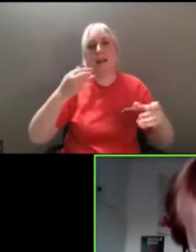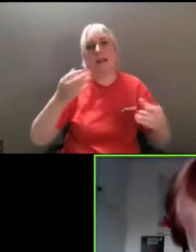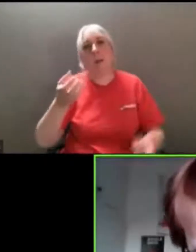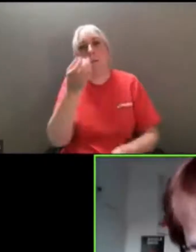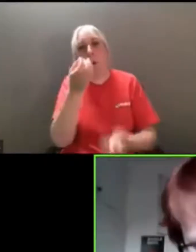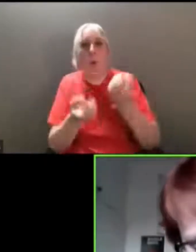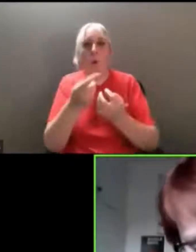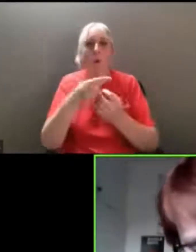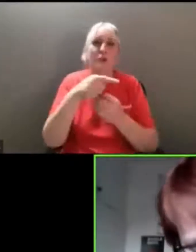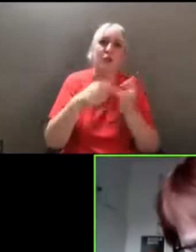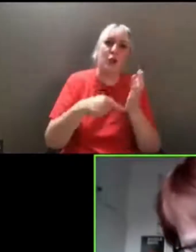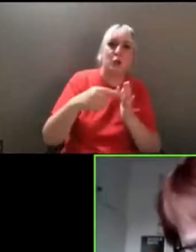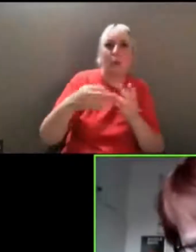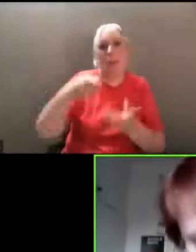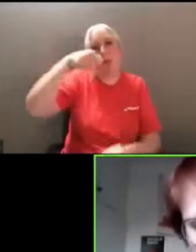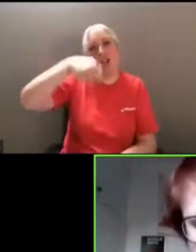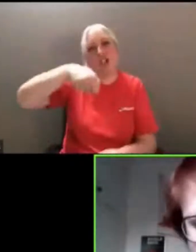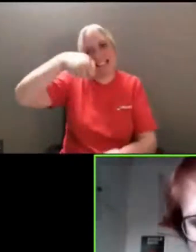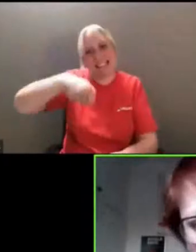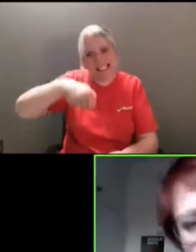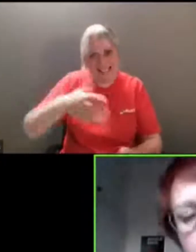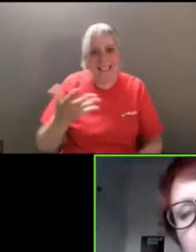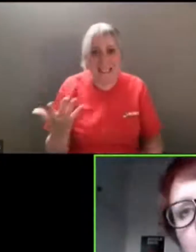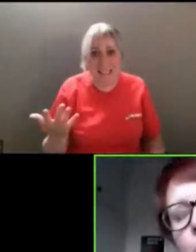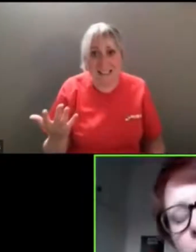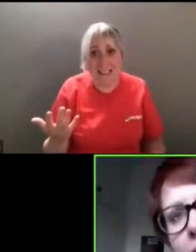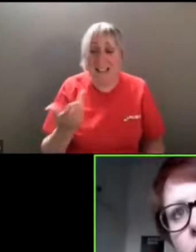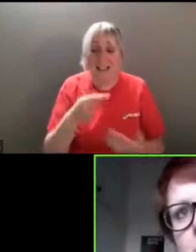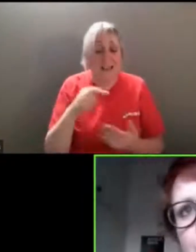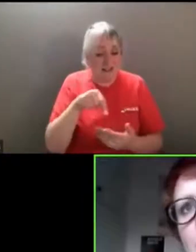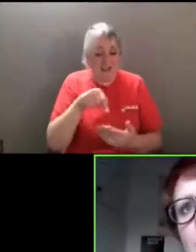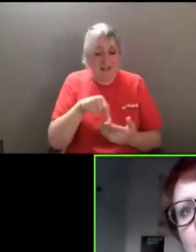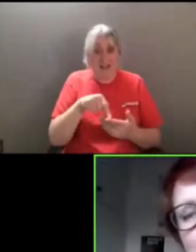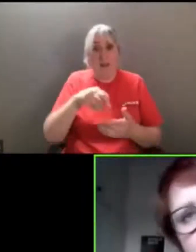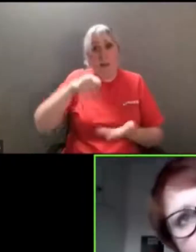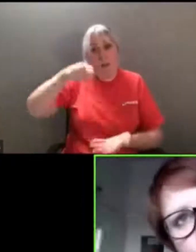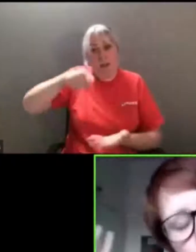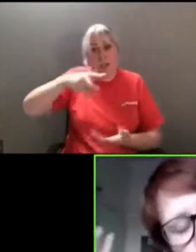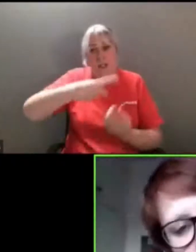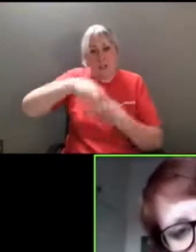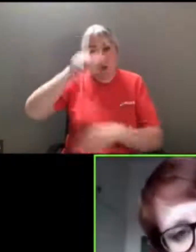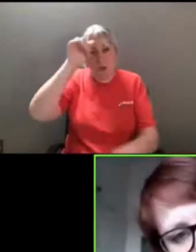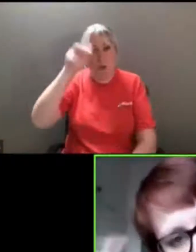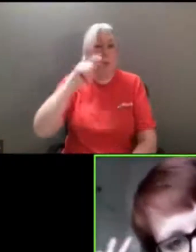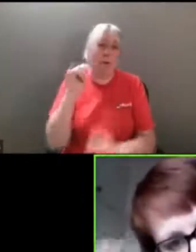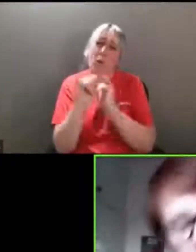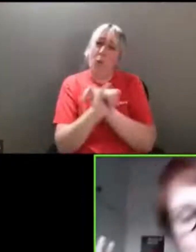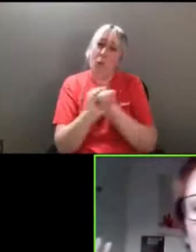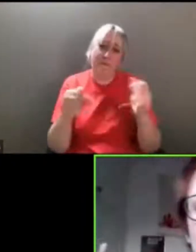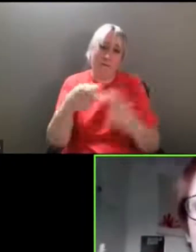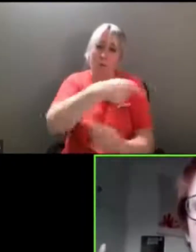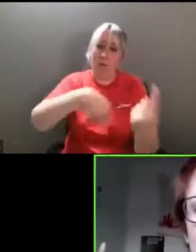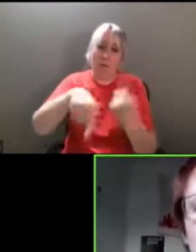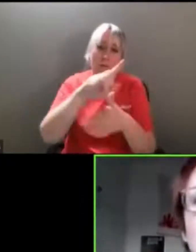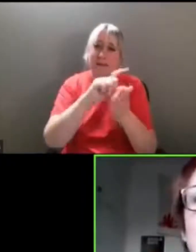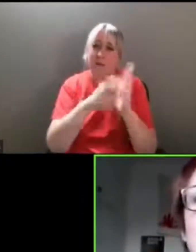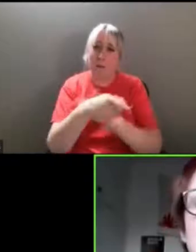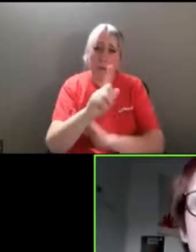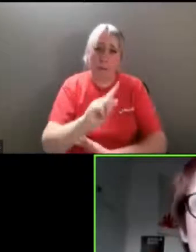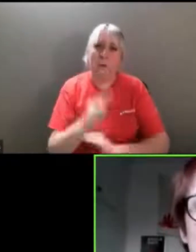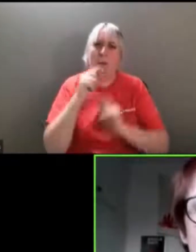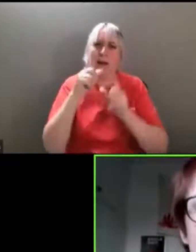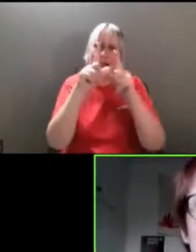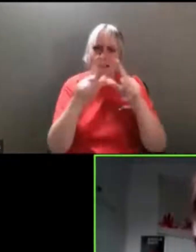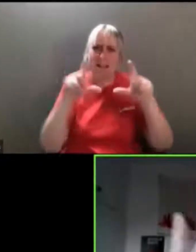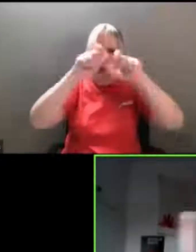off disability benefits, it was going to be horrendous for disabled people, and with allies we hung that massive banner opposite Parliament saying